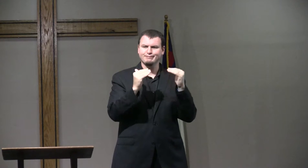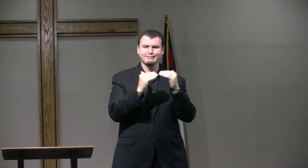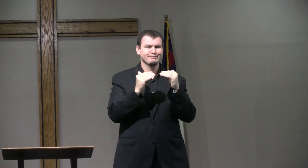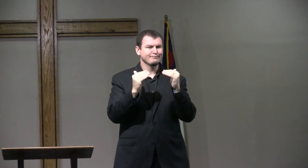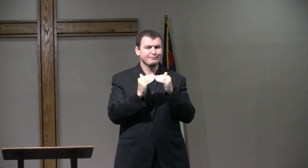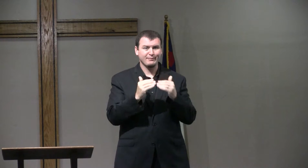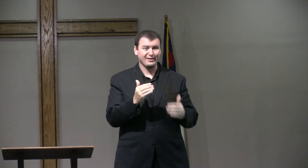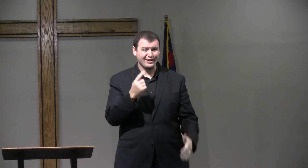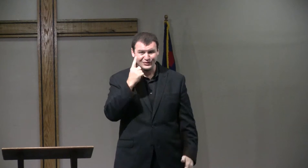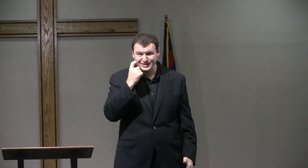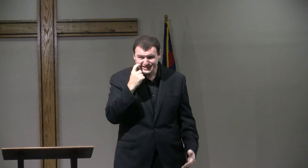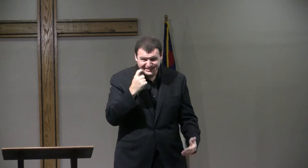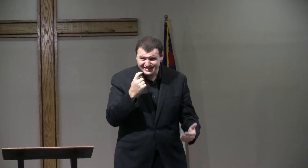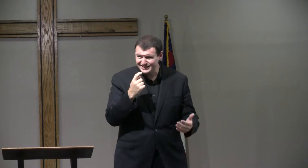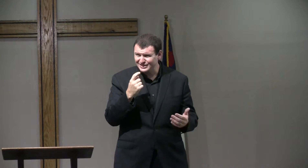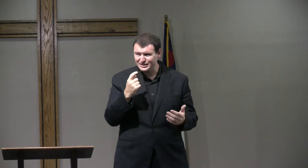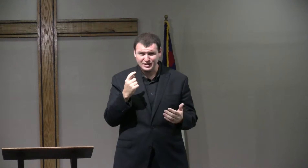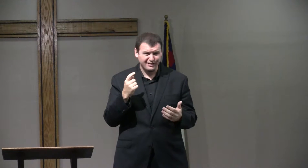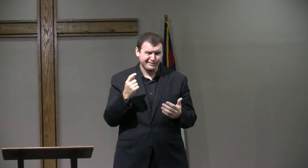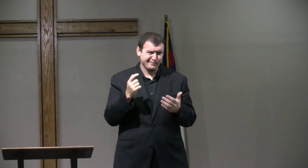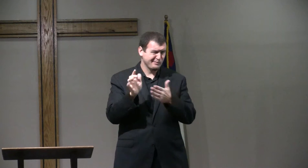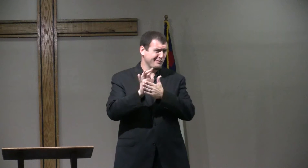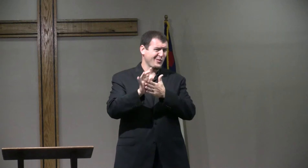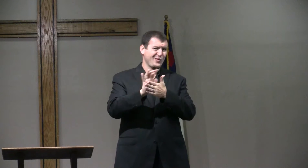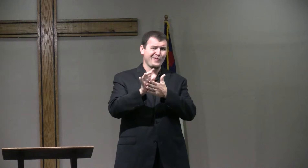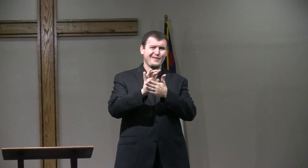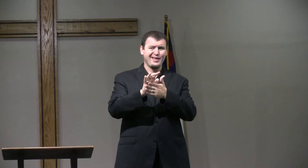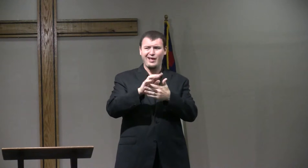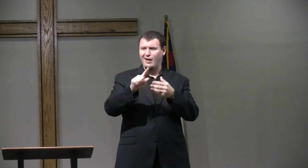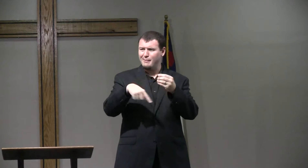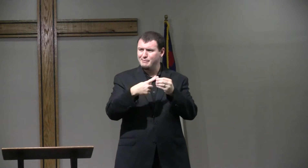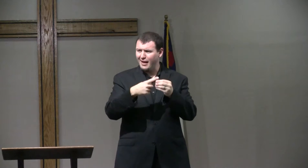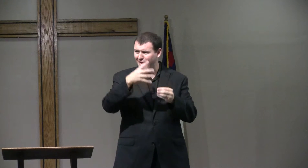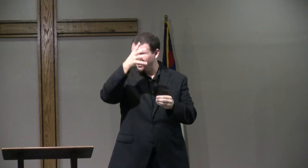This applies to both men and women. Just recently,